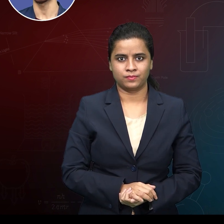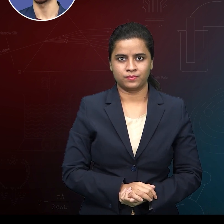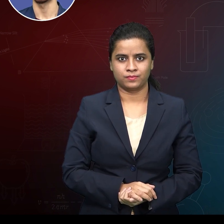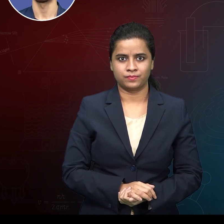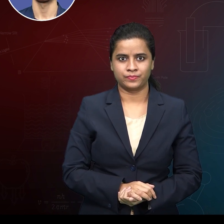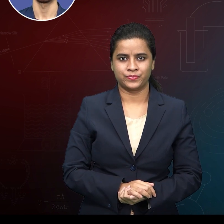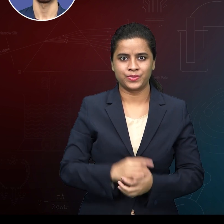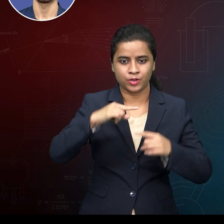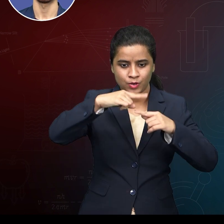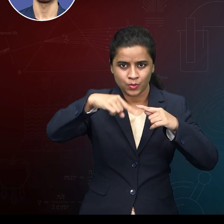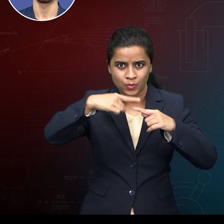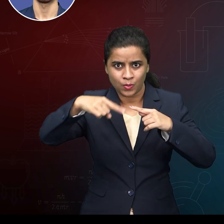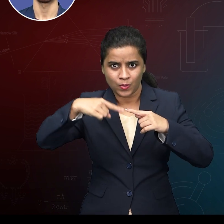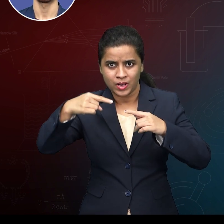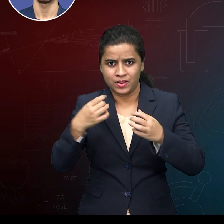solenoid.